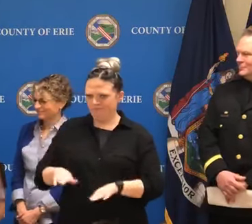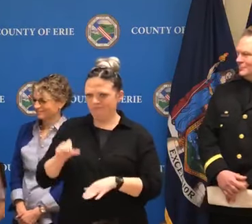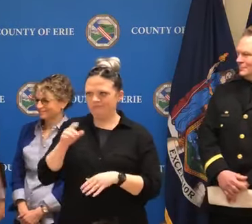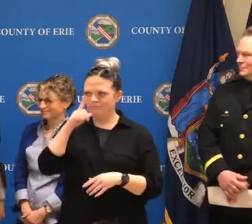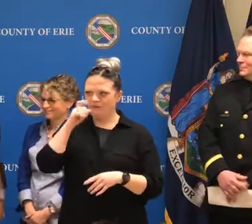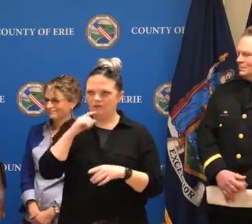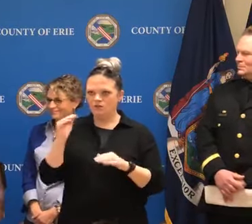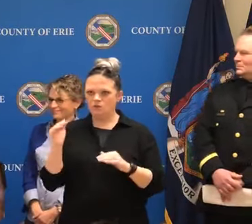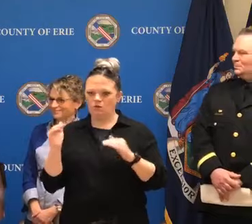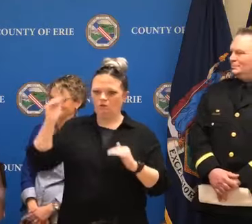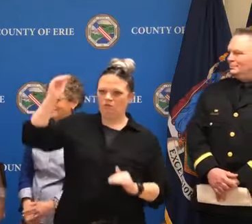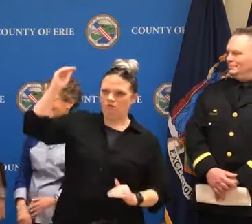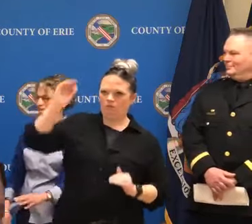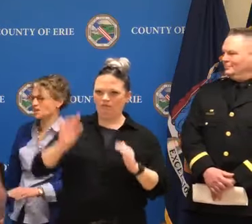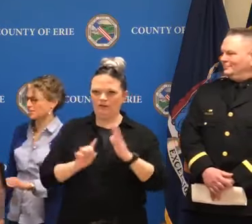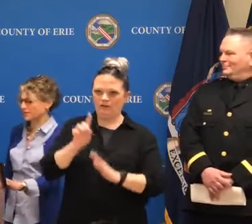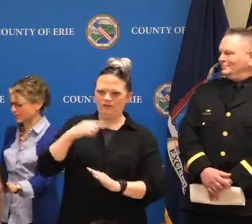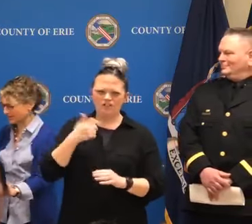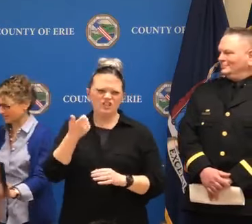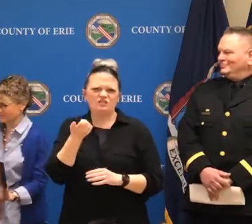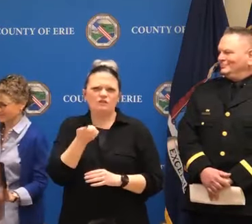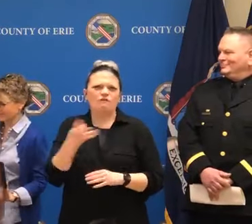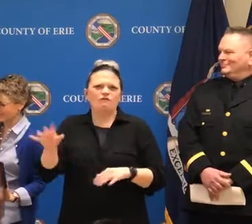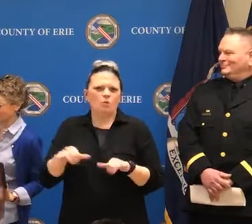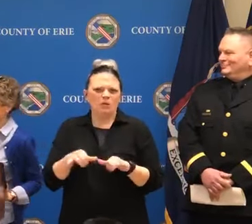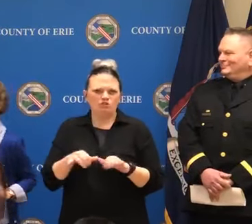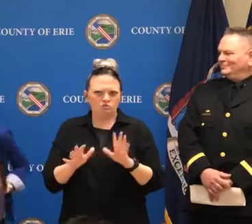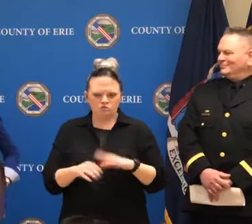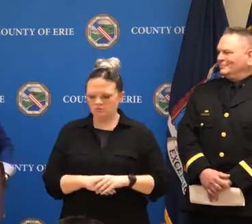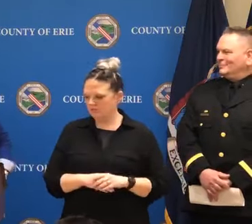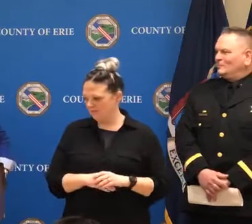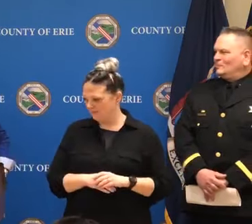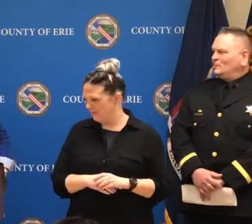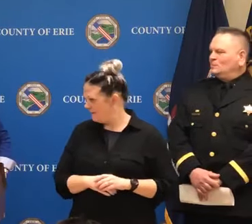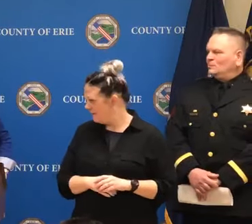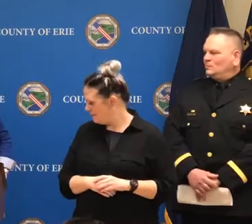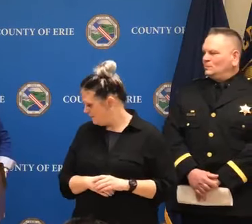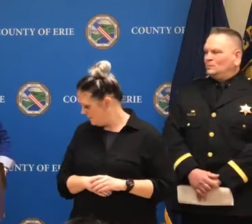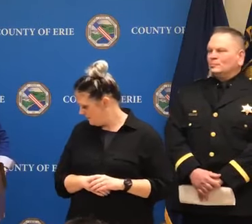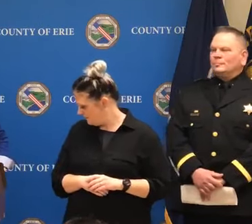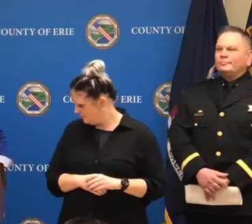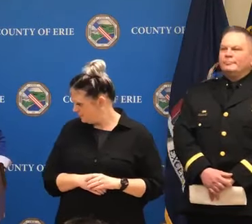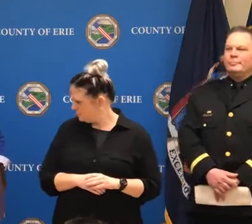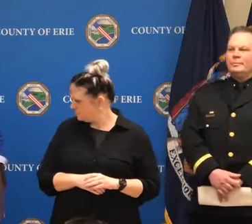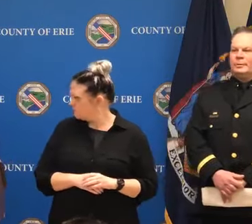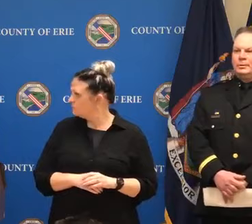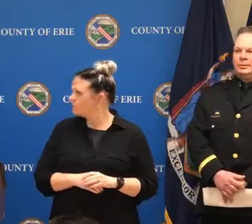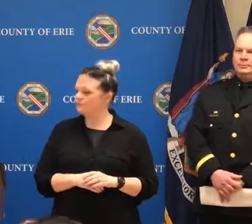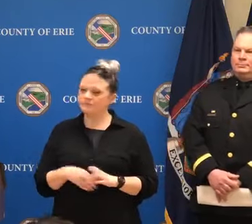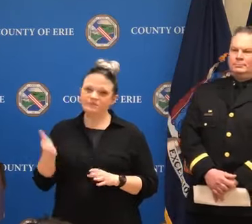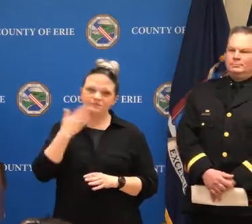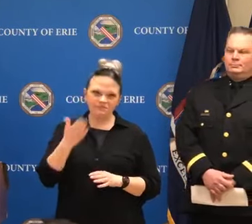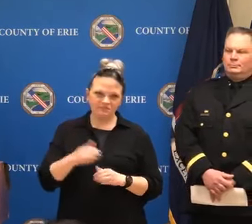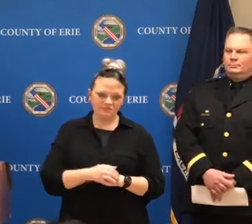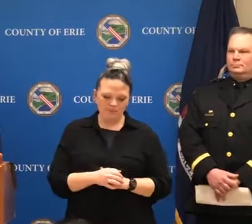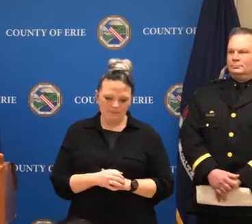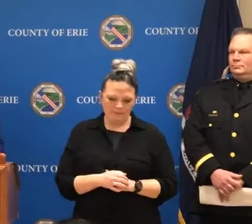difference in height between the two of us. It's a couple inches. Yeah. And so, Doc, I'll flip it for you. Thanks.